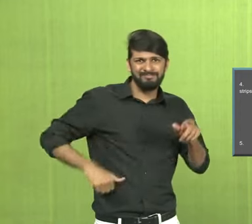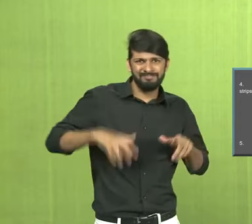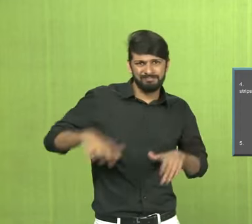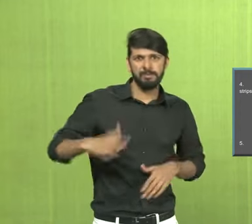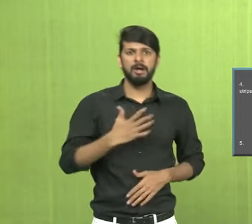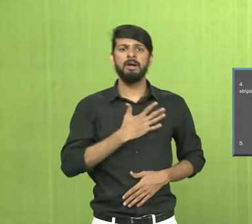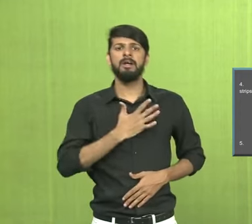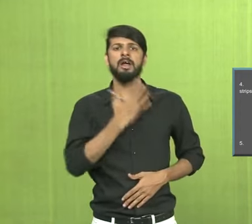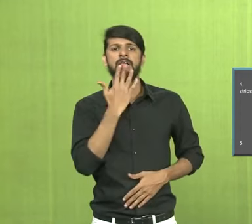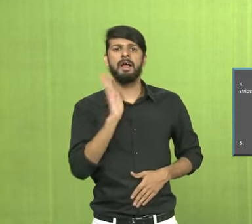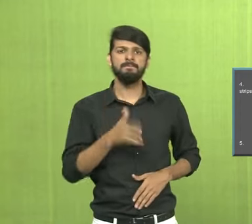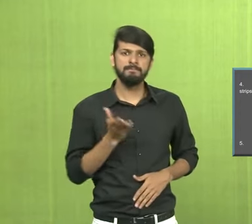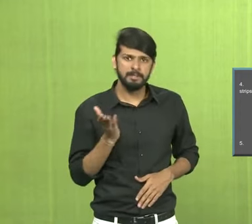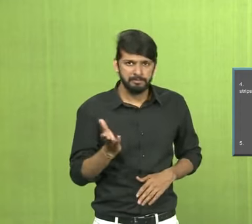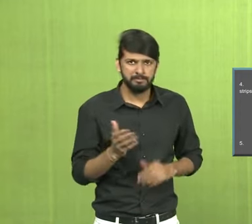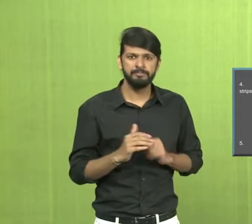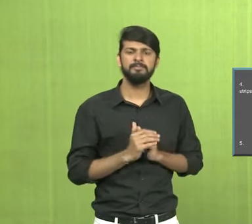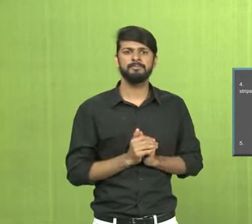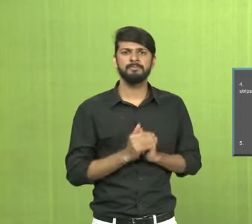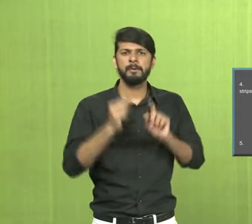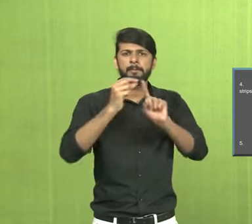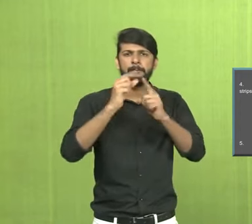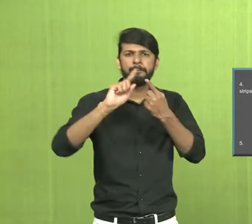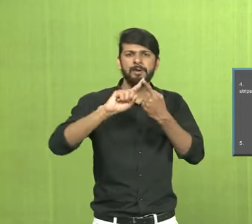Cow dung is used to get a dull green color.